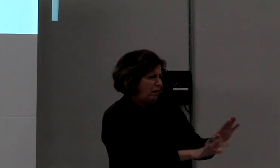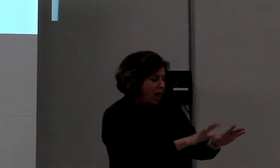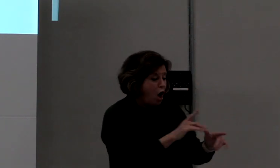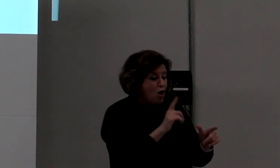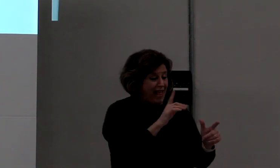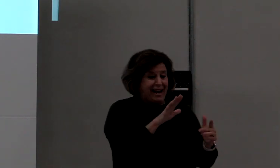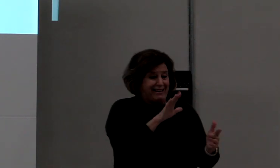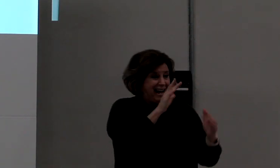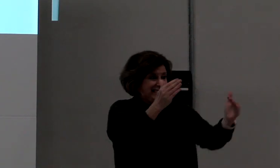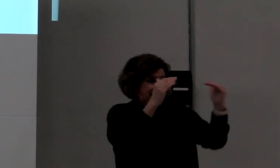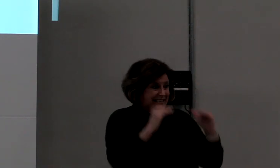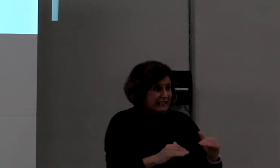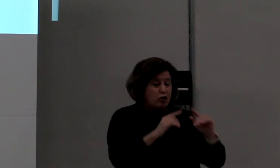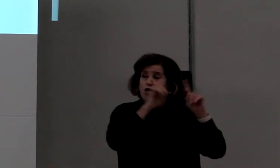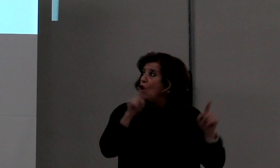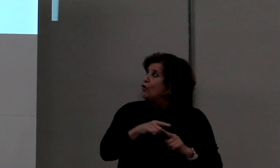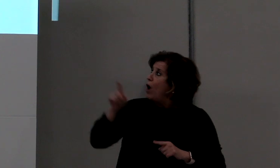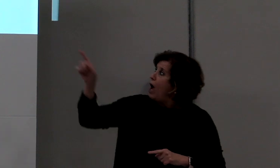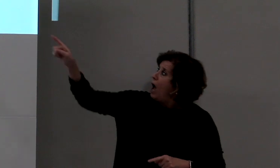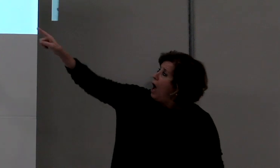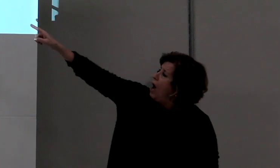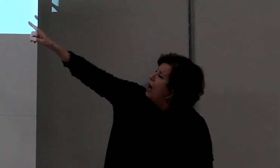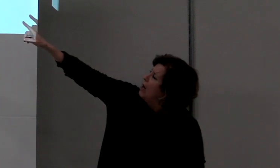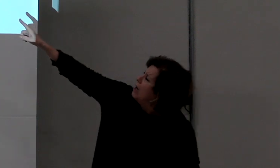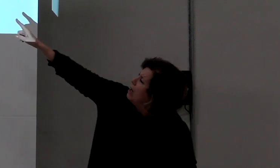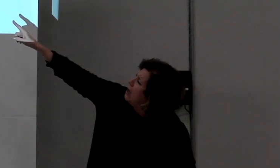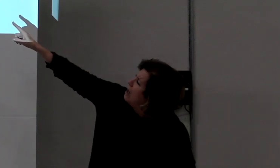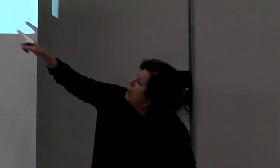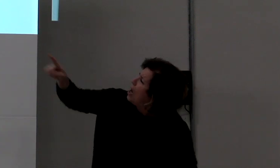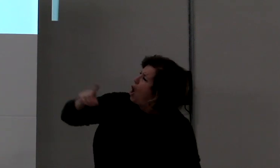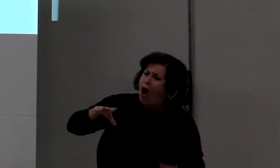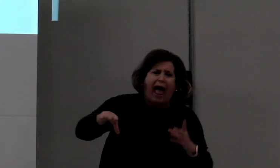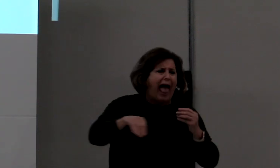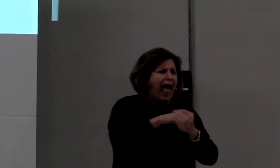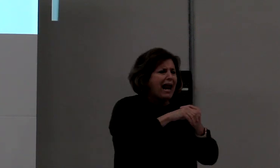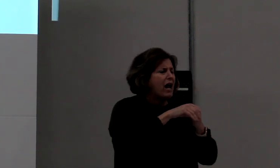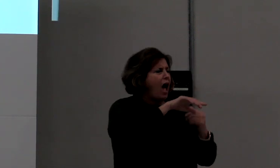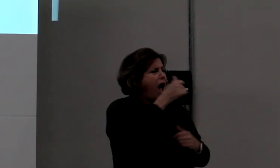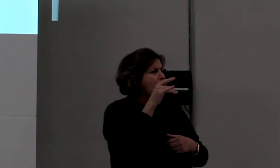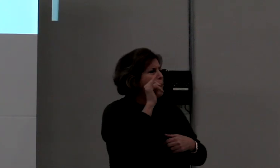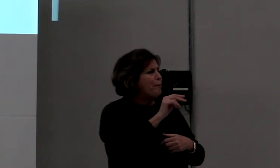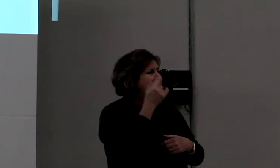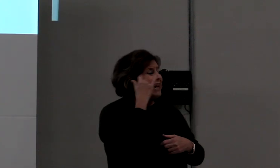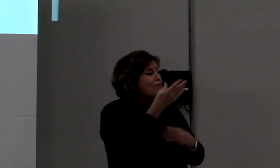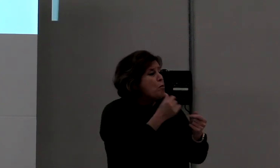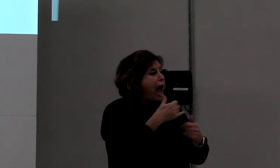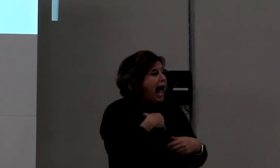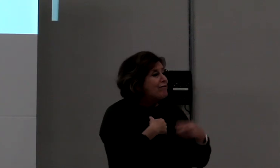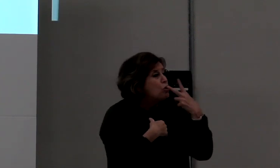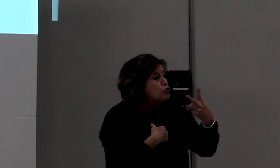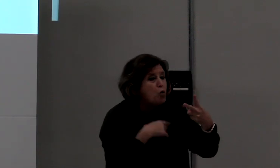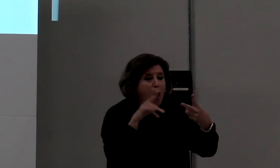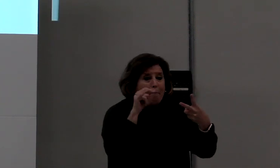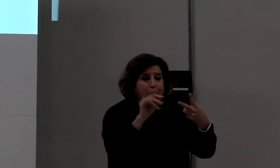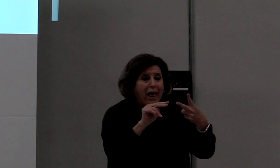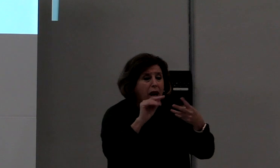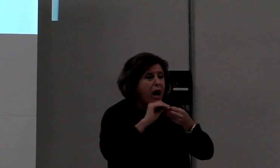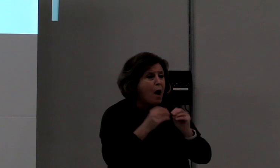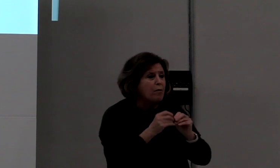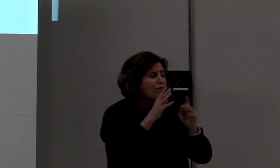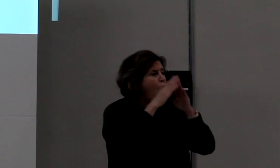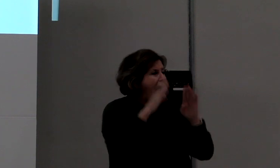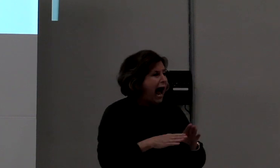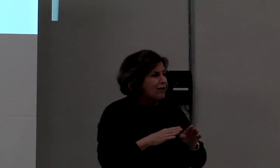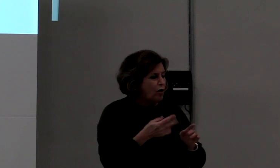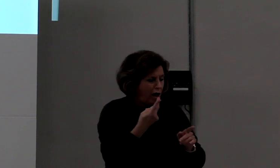Once you get to this screen, this is add associated pin. So what an associated pin is, if your property has 2 pins, if your house